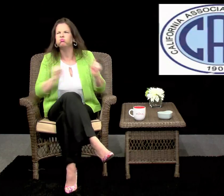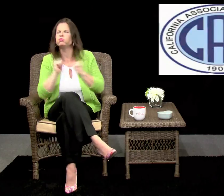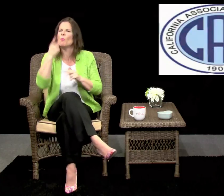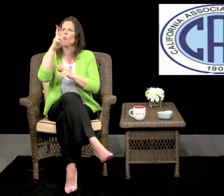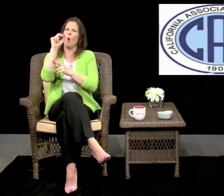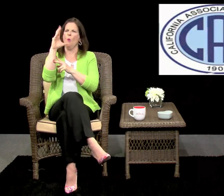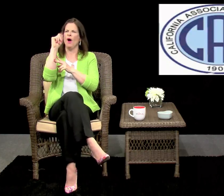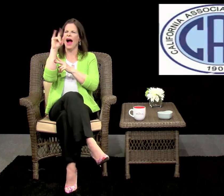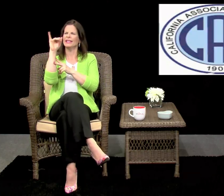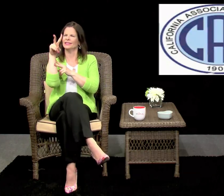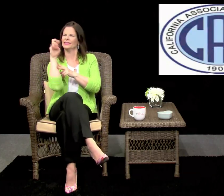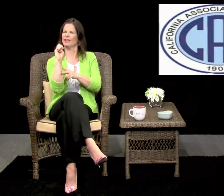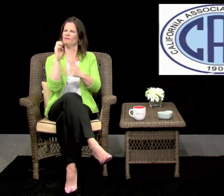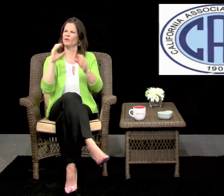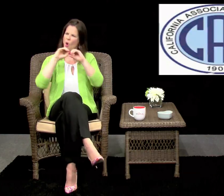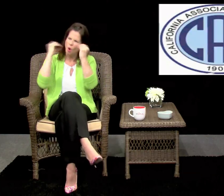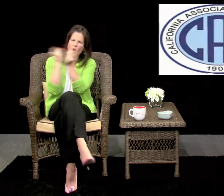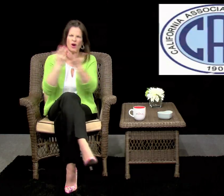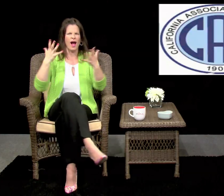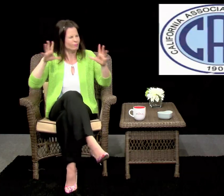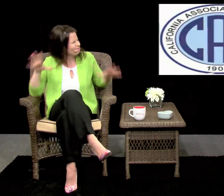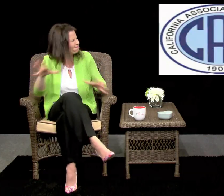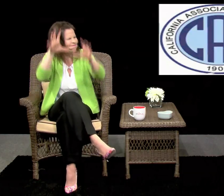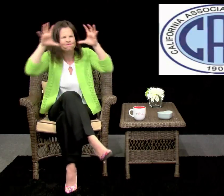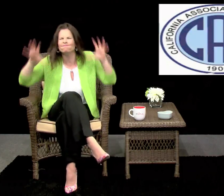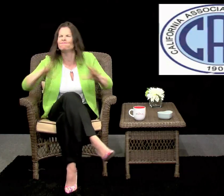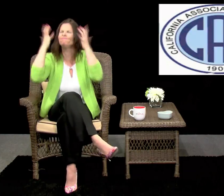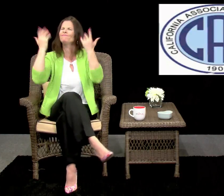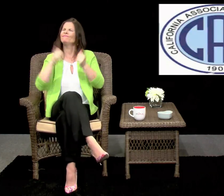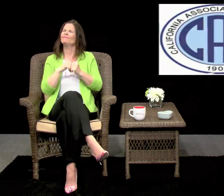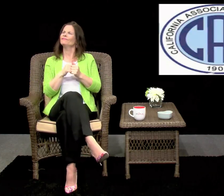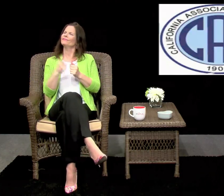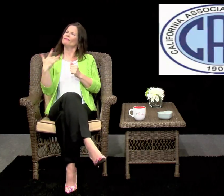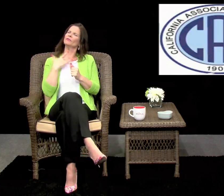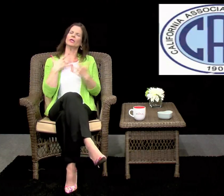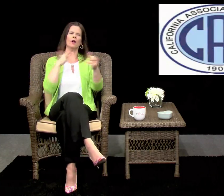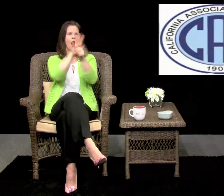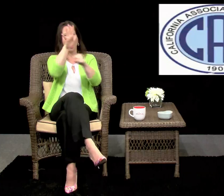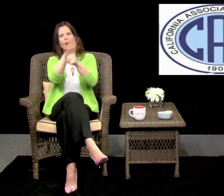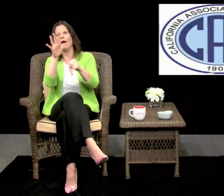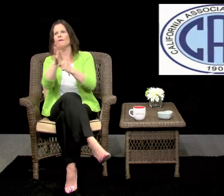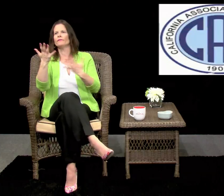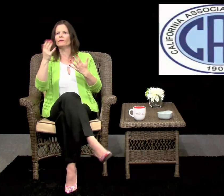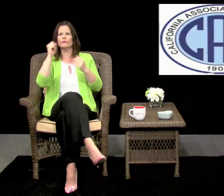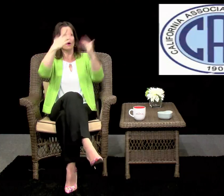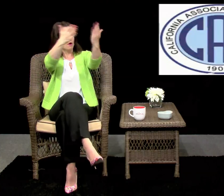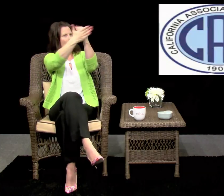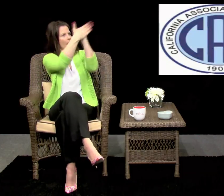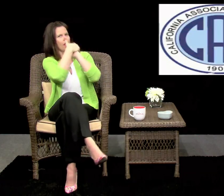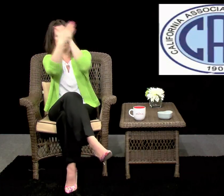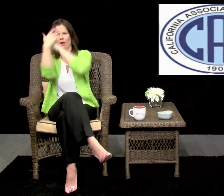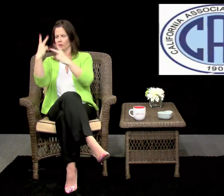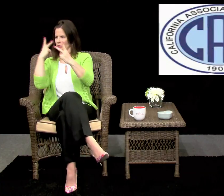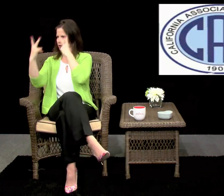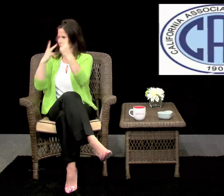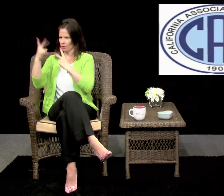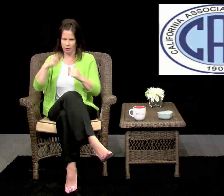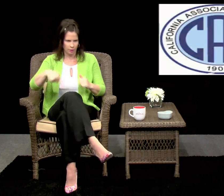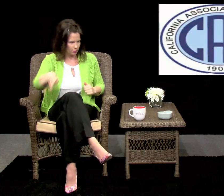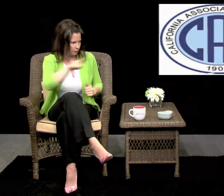down a letter, and they have a very strong organization. They said enough is enough. This oppression